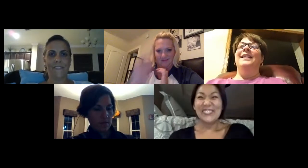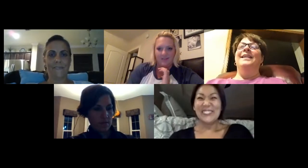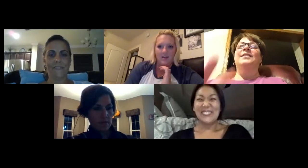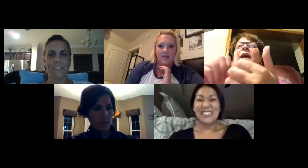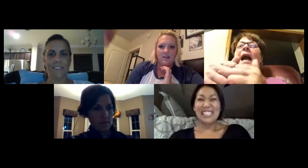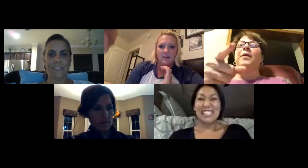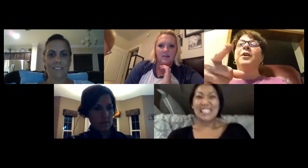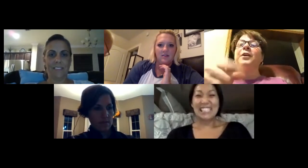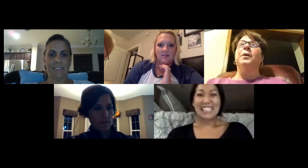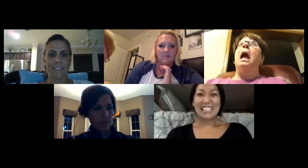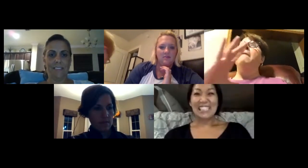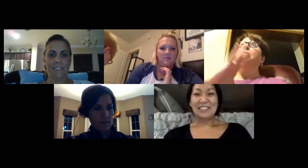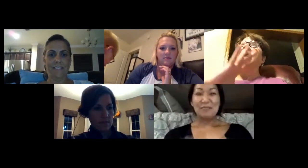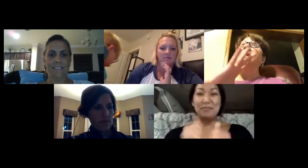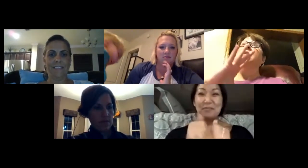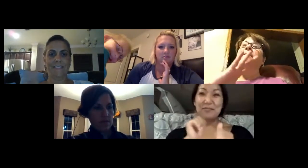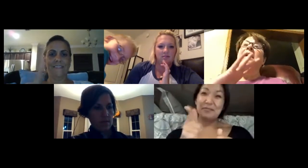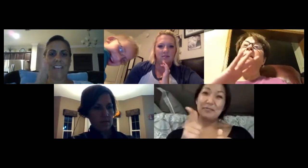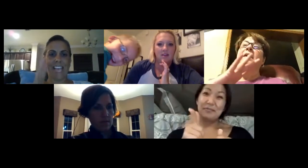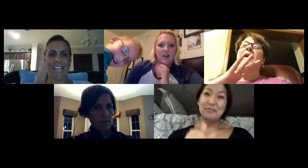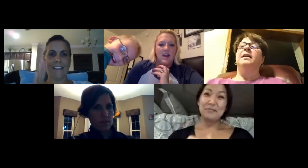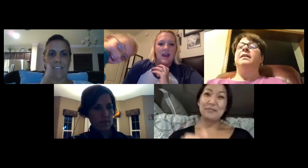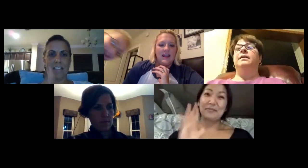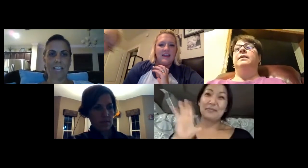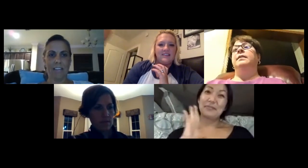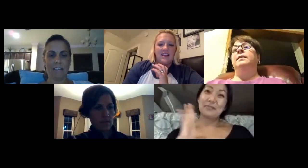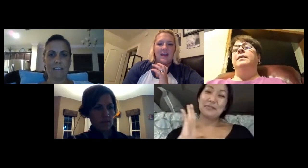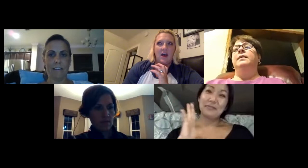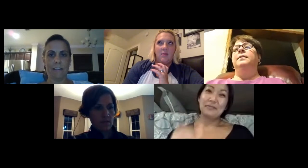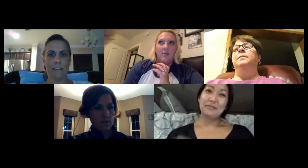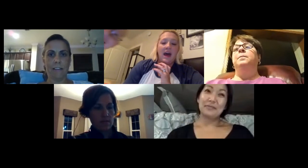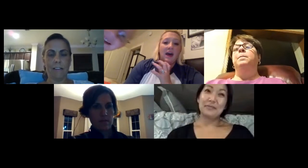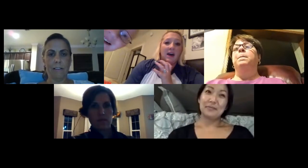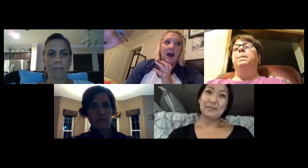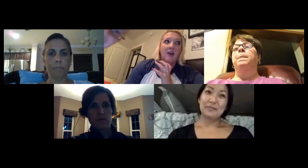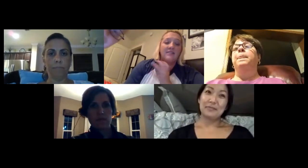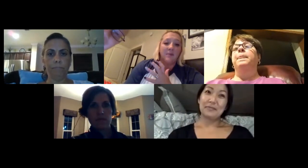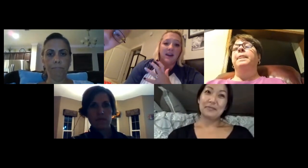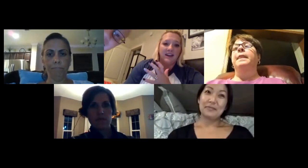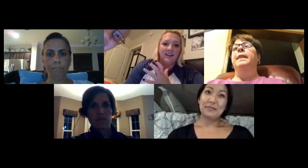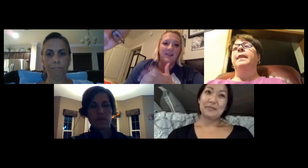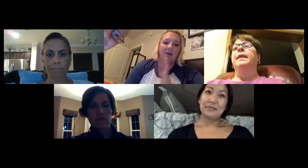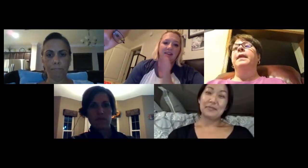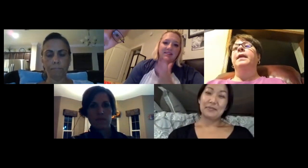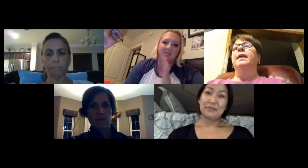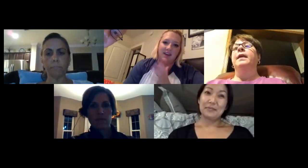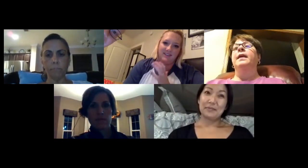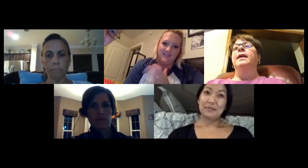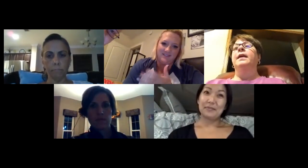So, how are you? I'm fine. I'm fine. And they say, how's the body? And the body's fine.